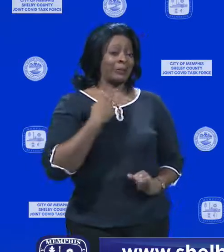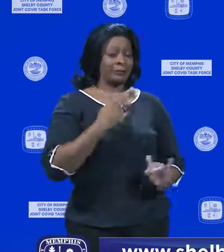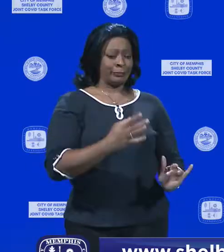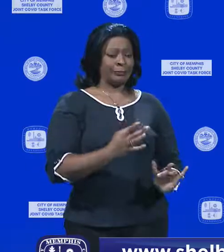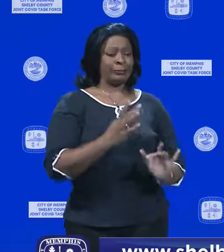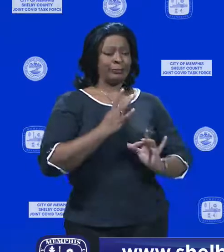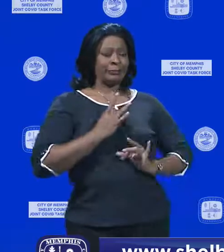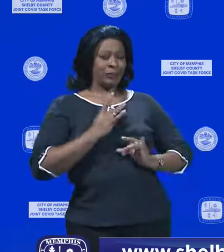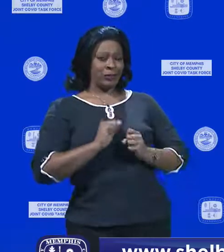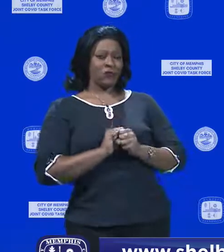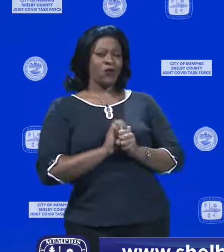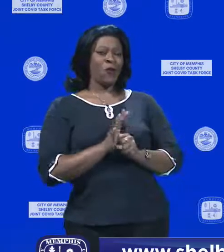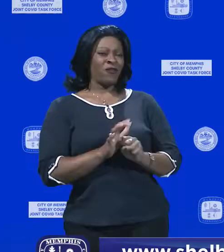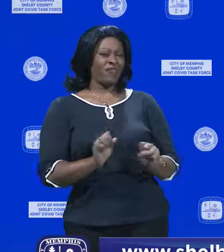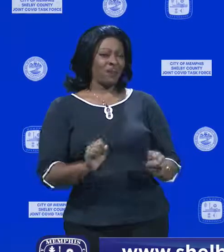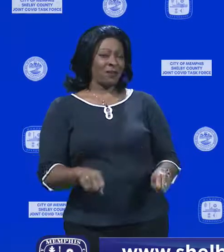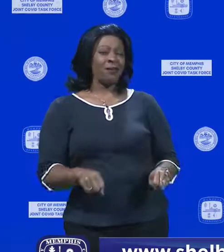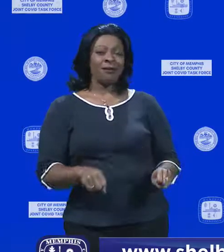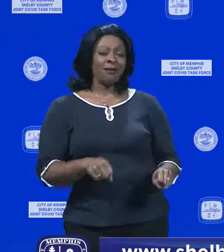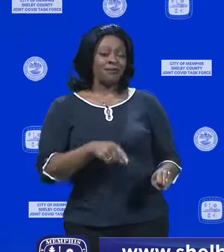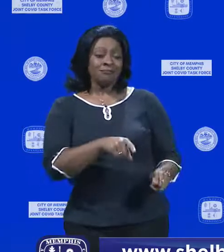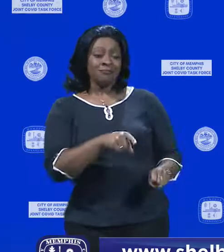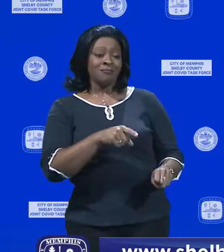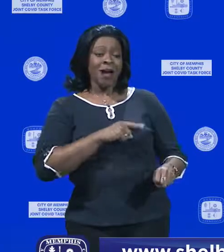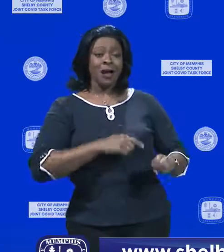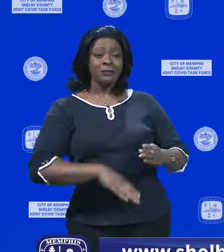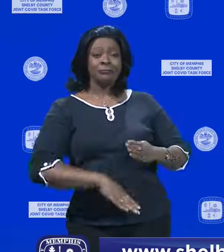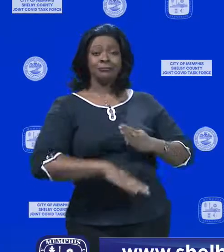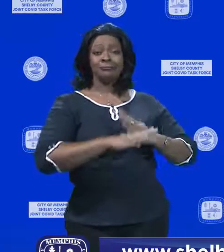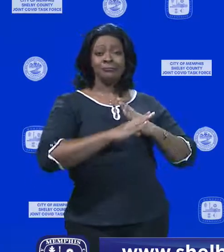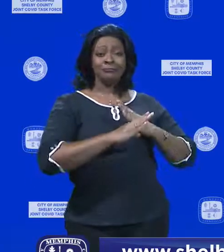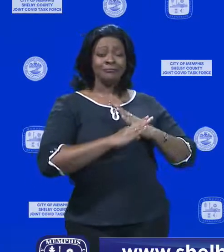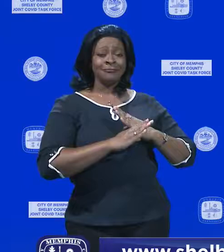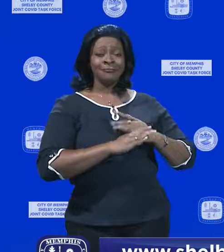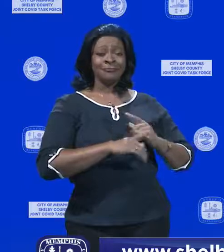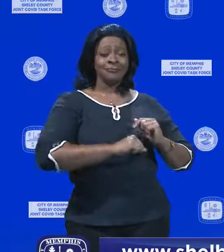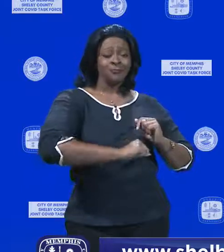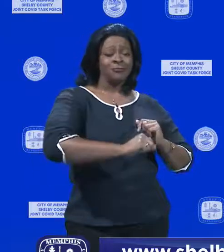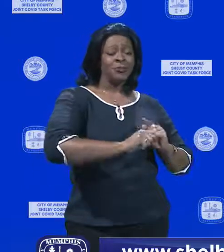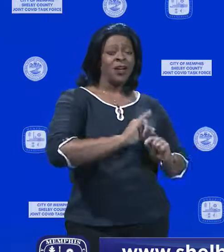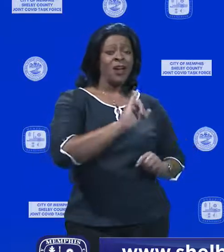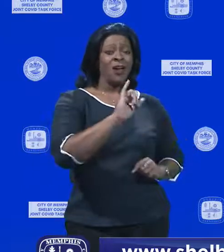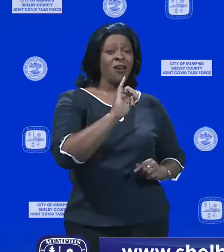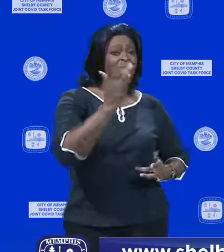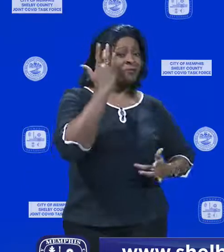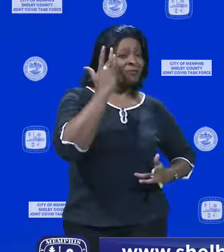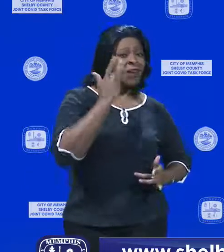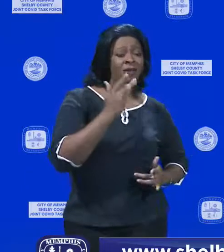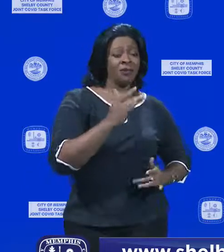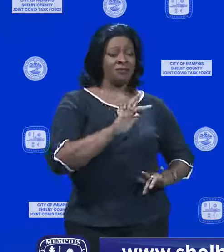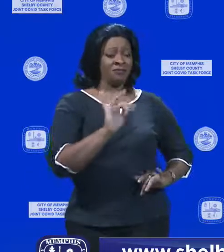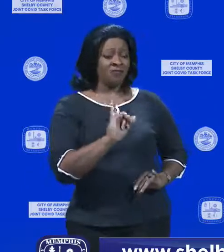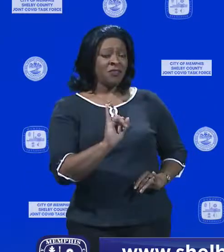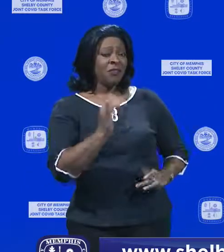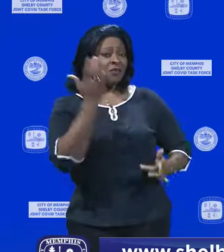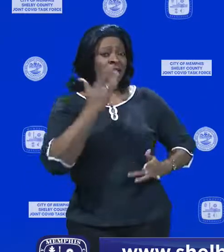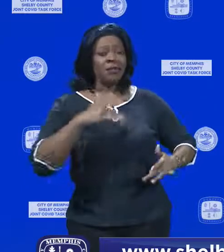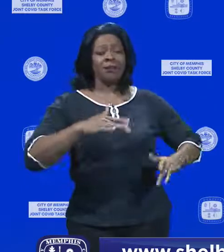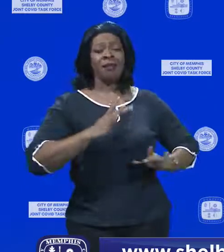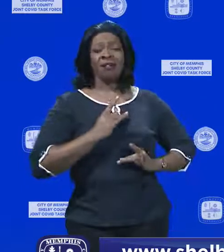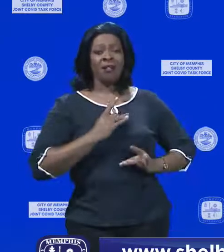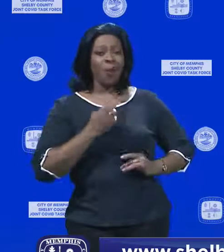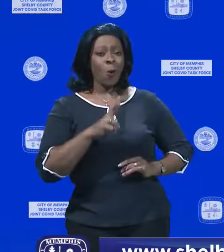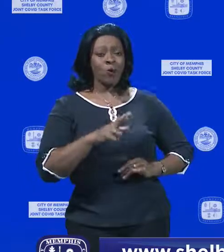to COVID-19. They do not have evidence of infection or immunization. So we